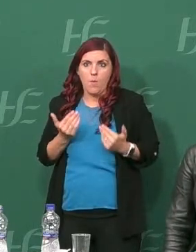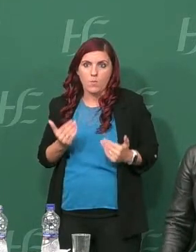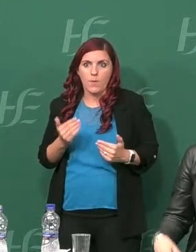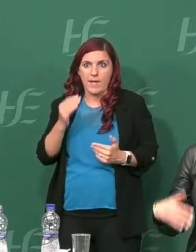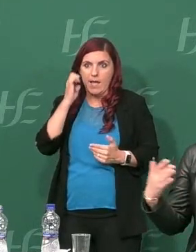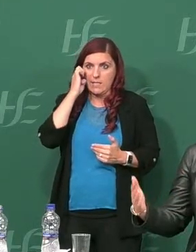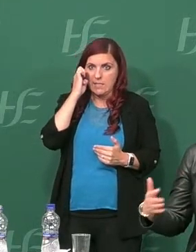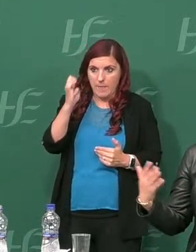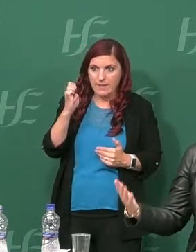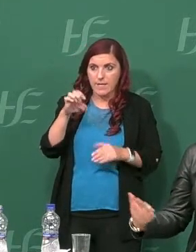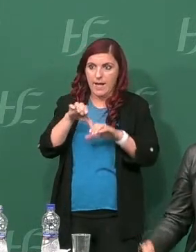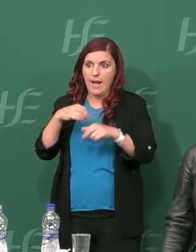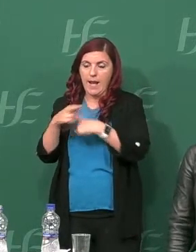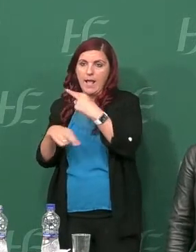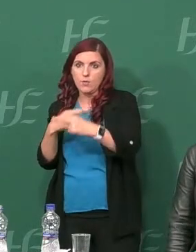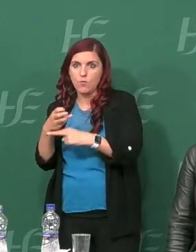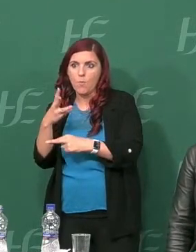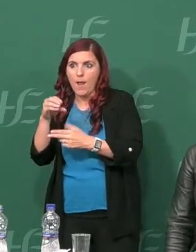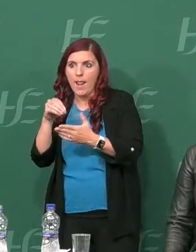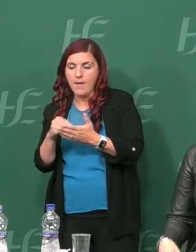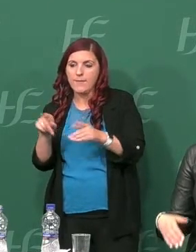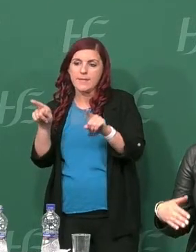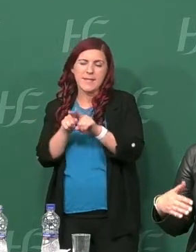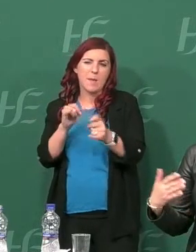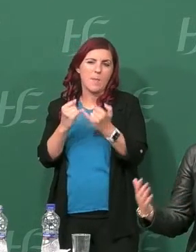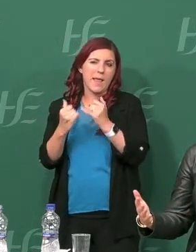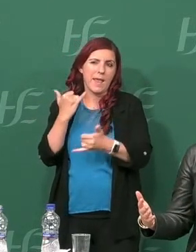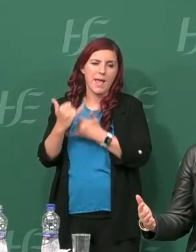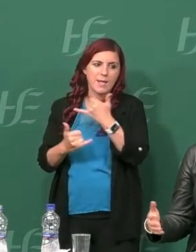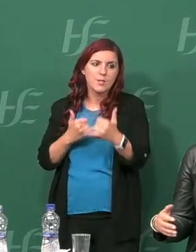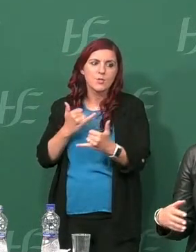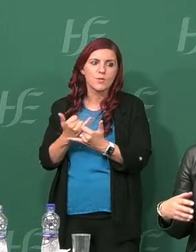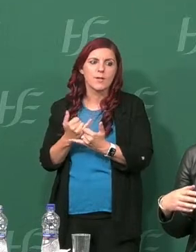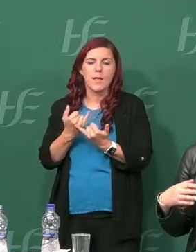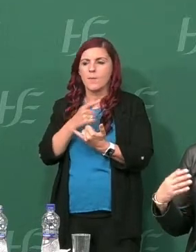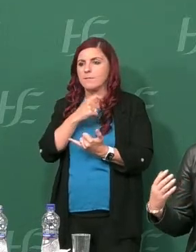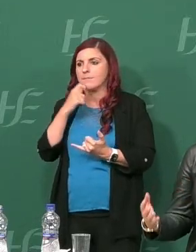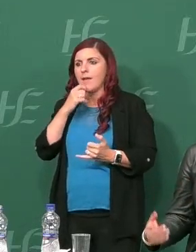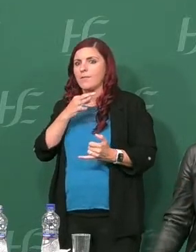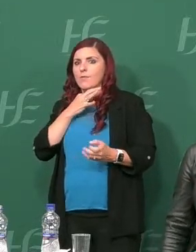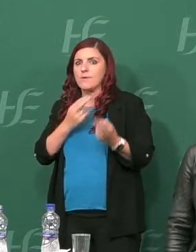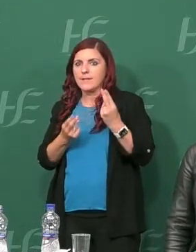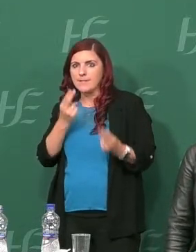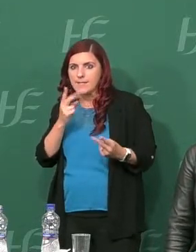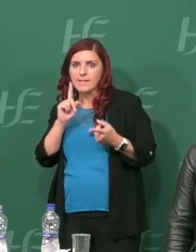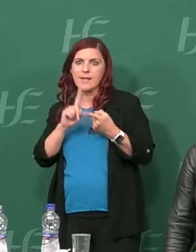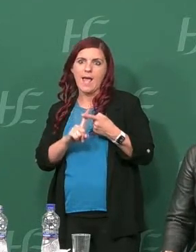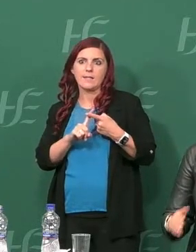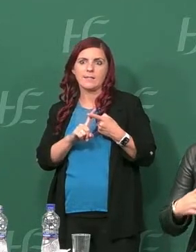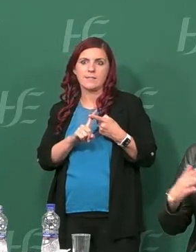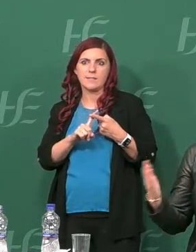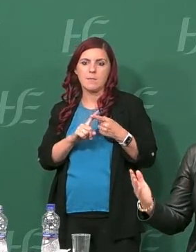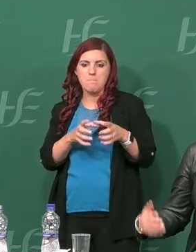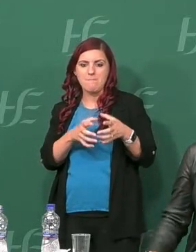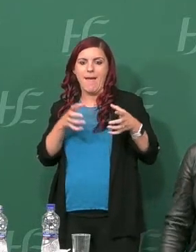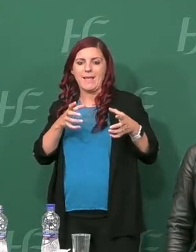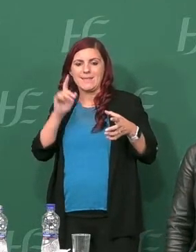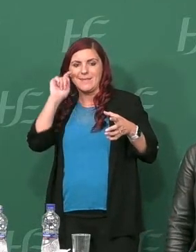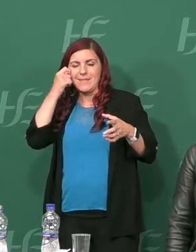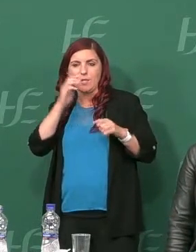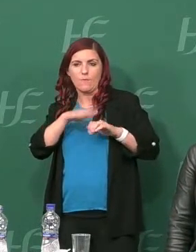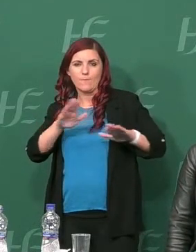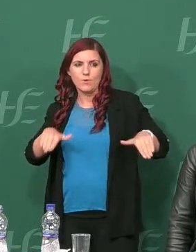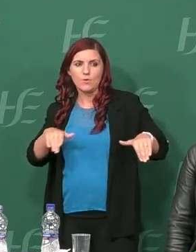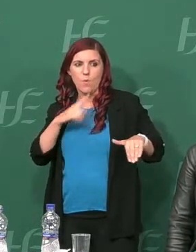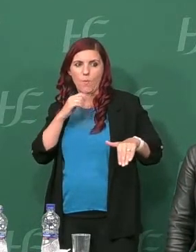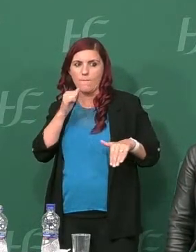in classrooms, and the same process that we followed last year in terms of the public health risk assessment and the mass testing of children. So over the first